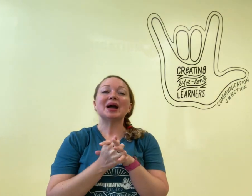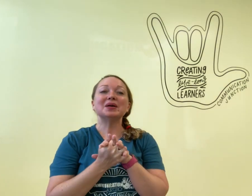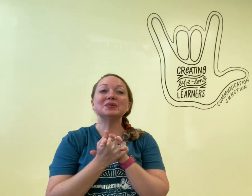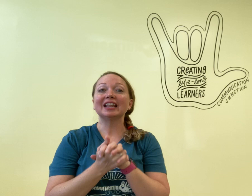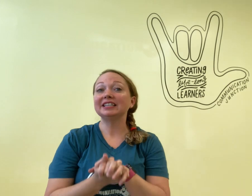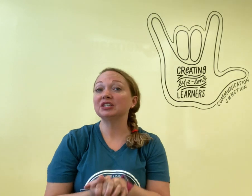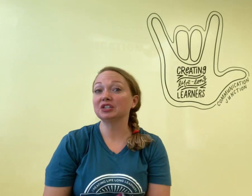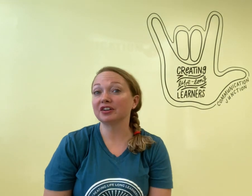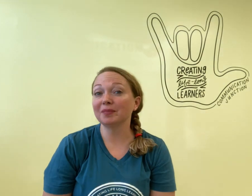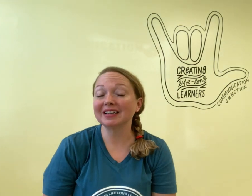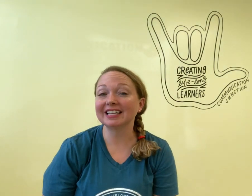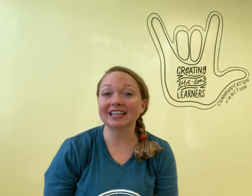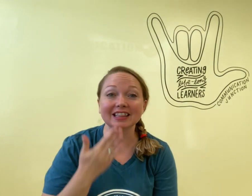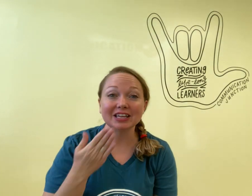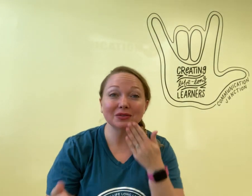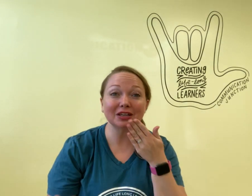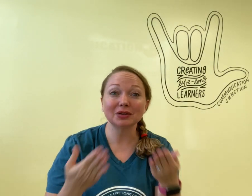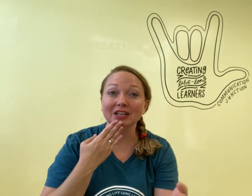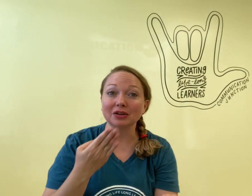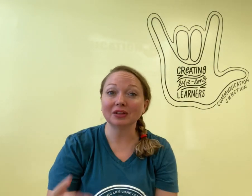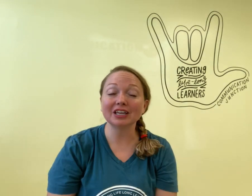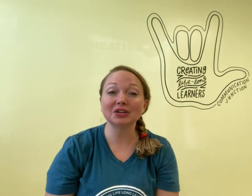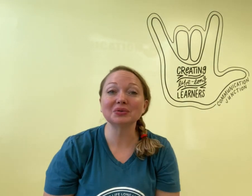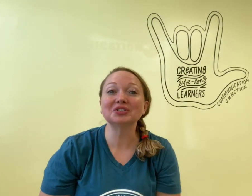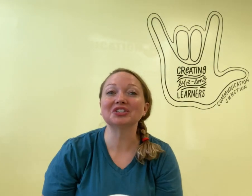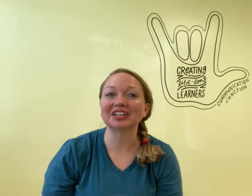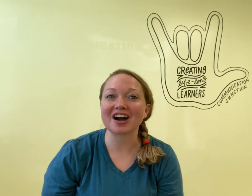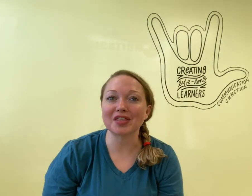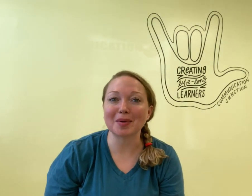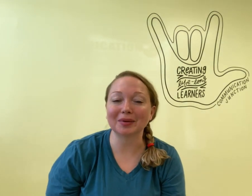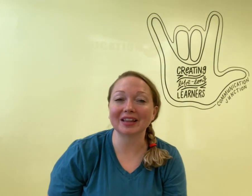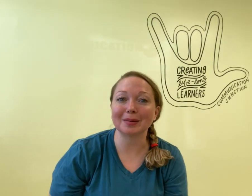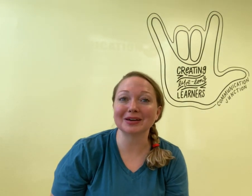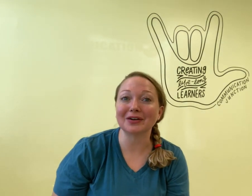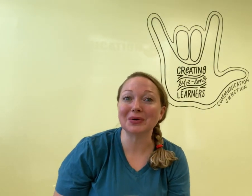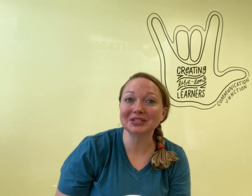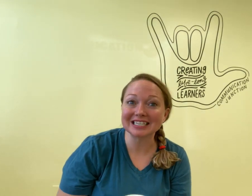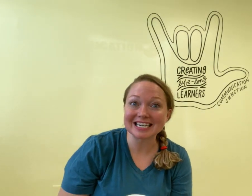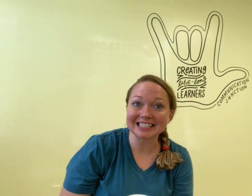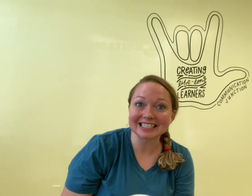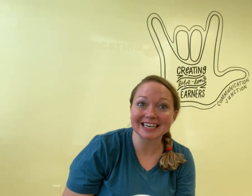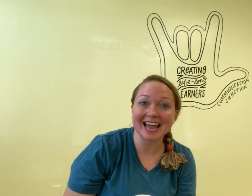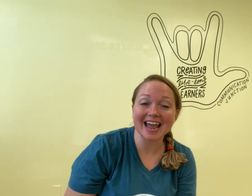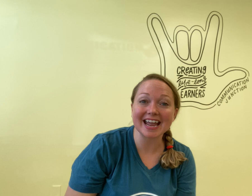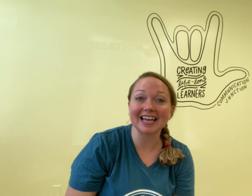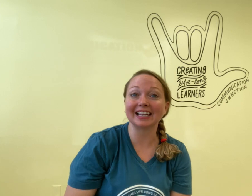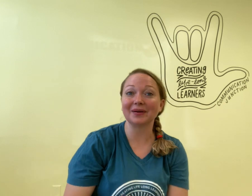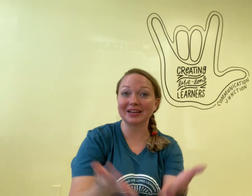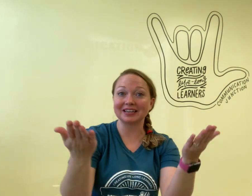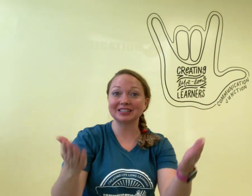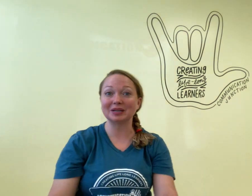would like to start off by saying thank you to Chillicothe Public Library for hosting us today and allowing us to be